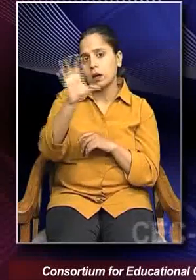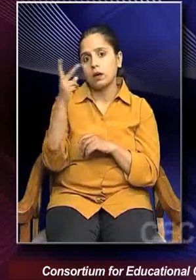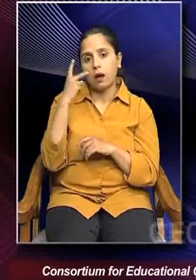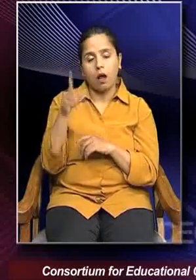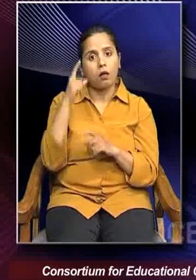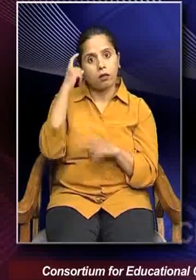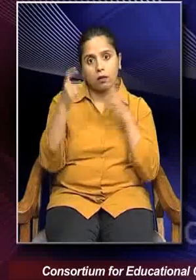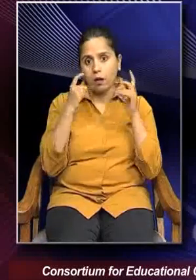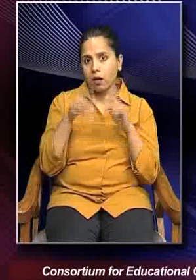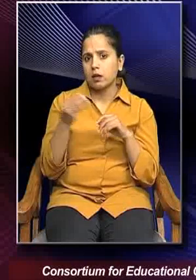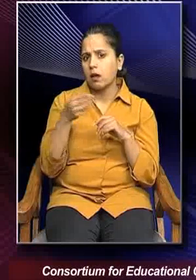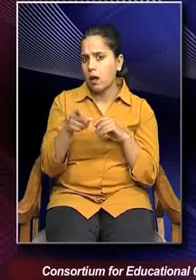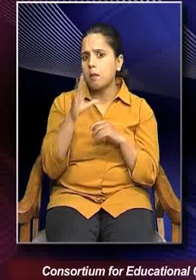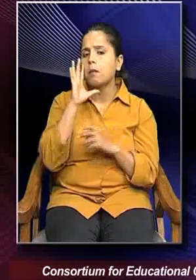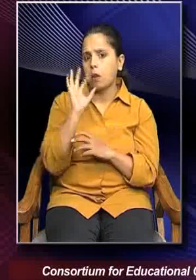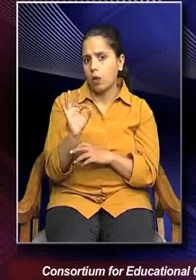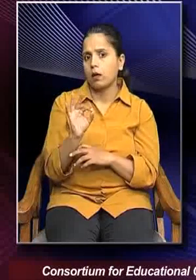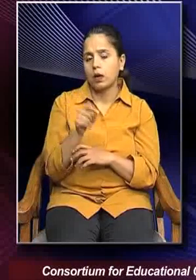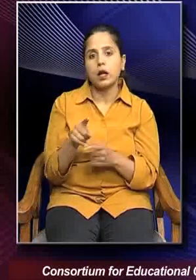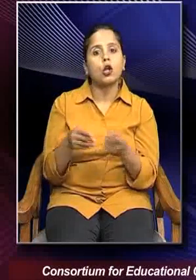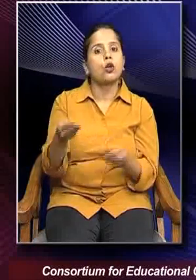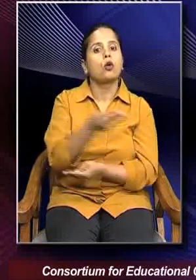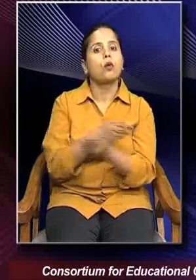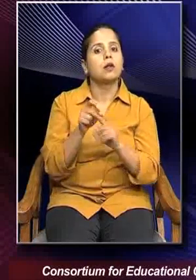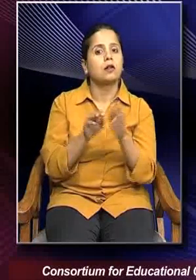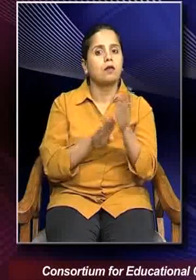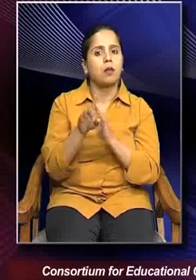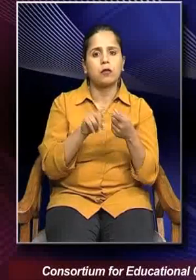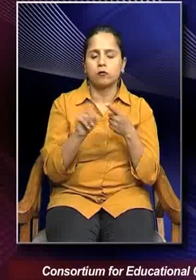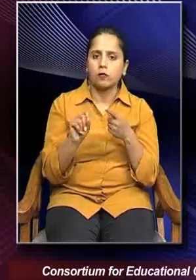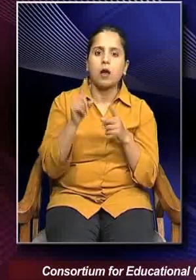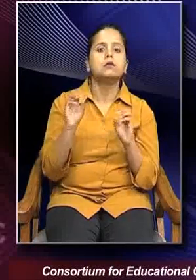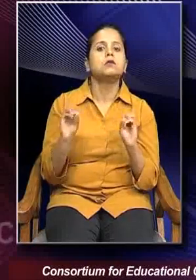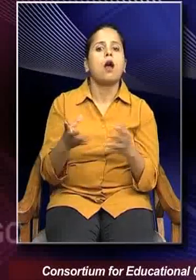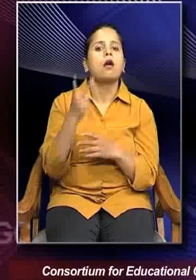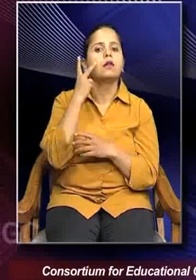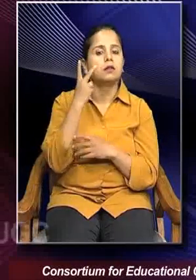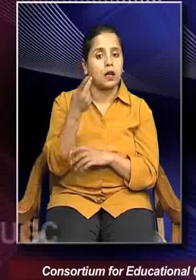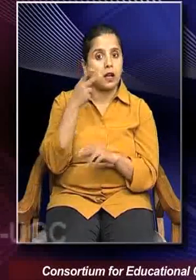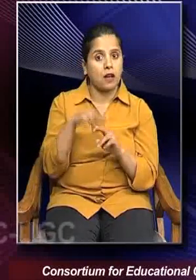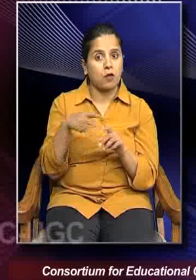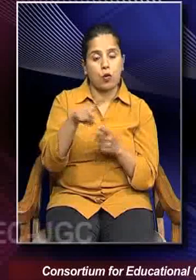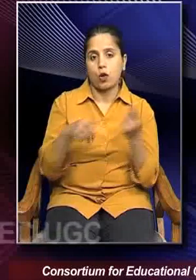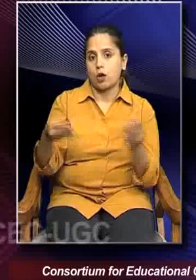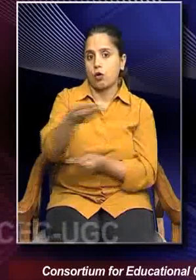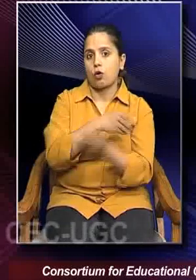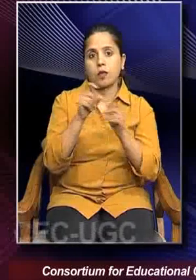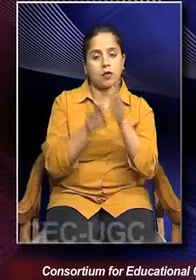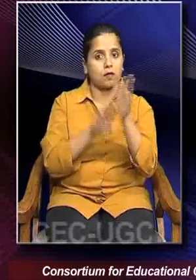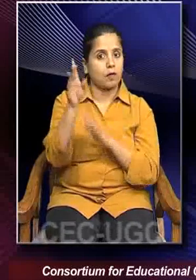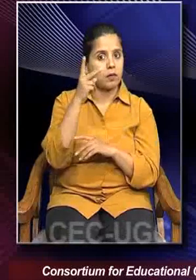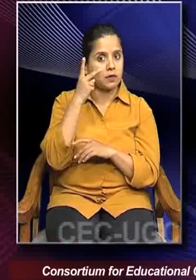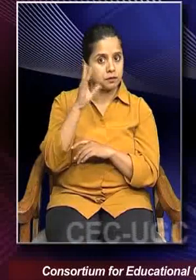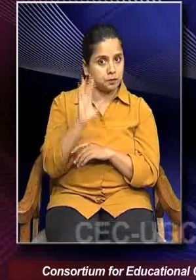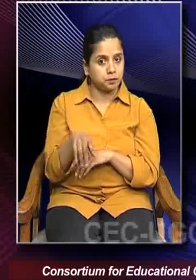concerns are even very significant, I think economic development is the first starting point. So if you look at the economic development per se, it